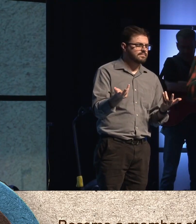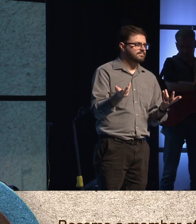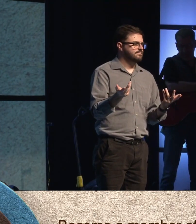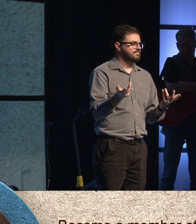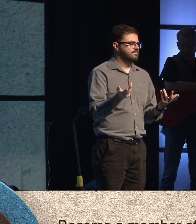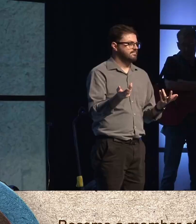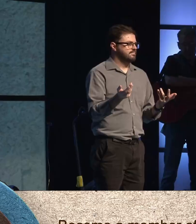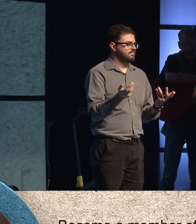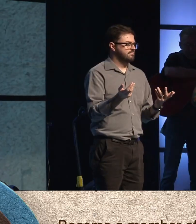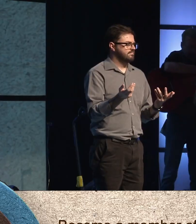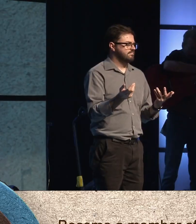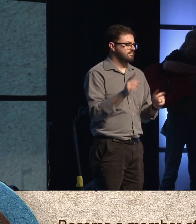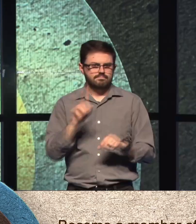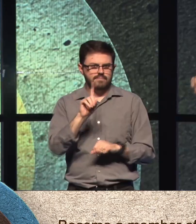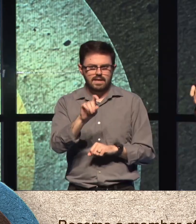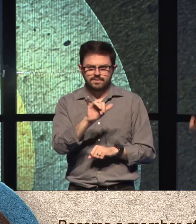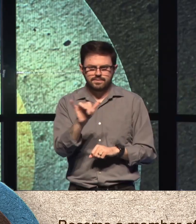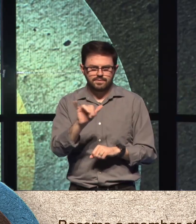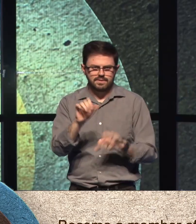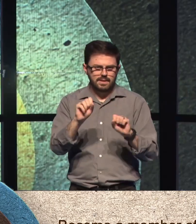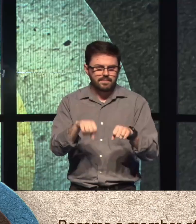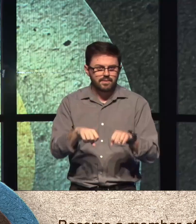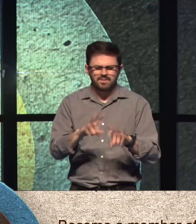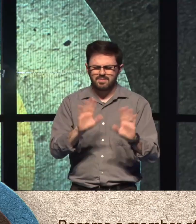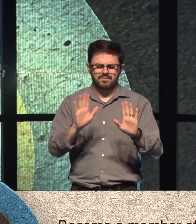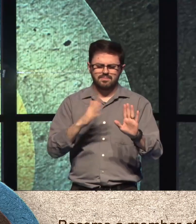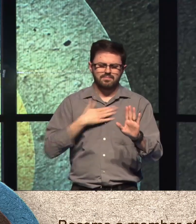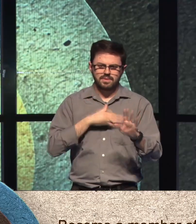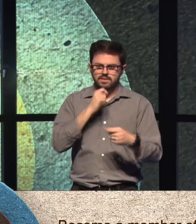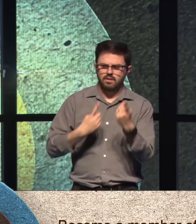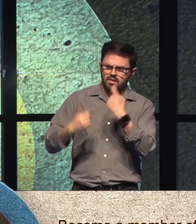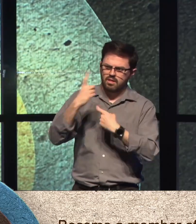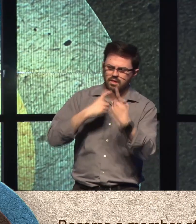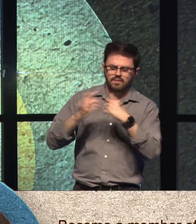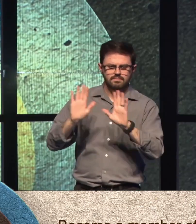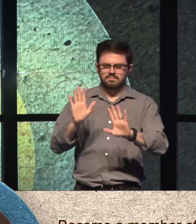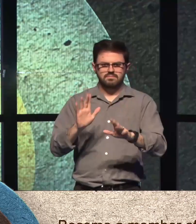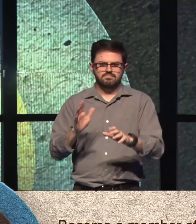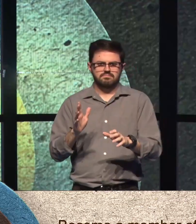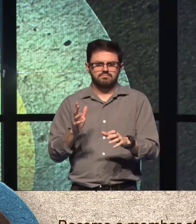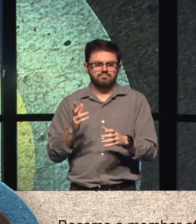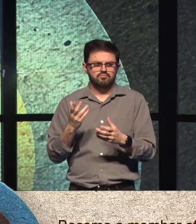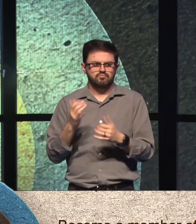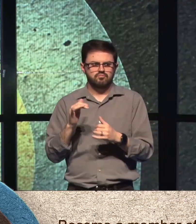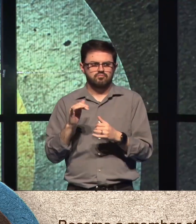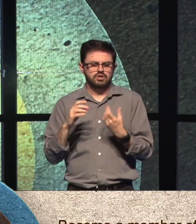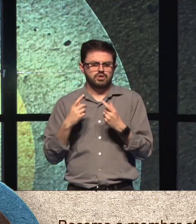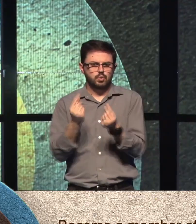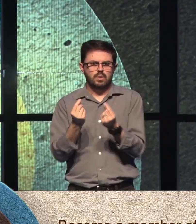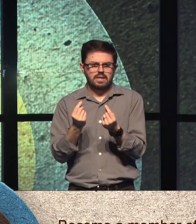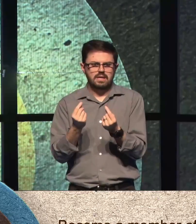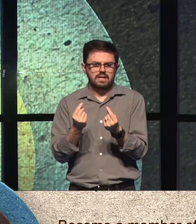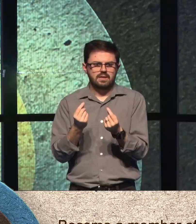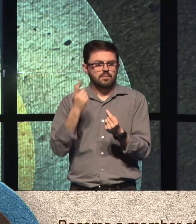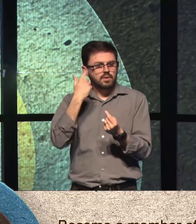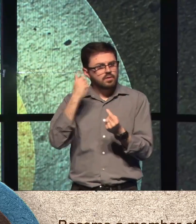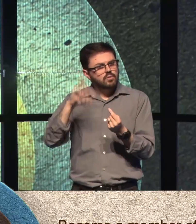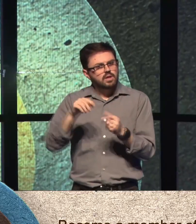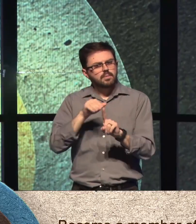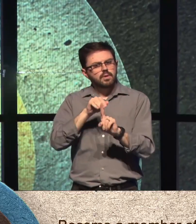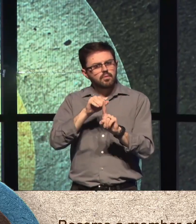I mean, I could ask you that question too, so don't ask me that question. We just do it every year because we all need to be reminded of our